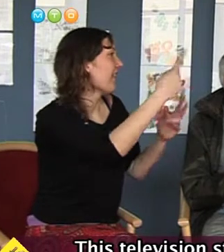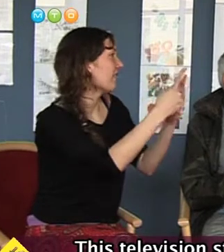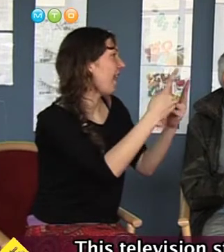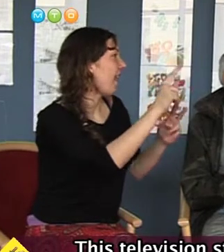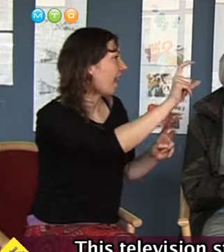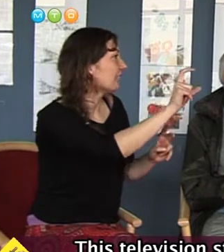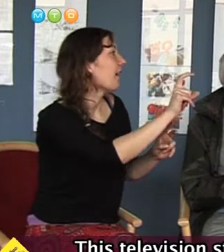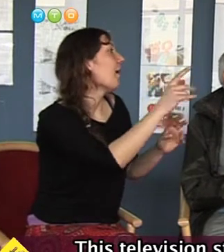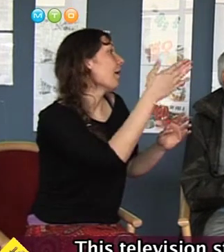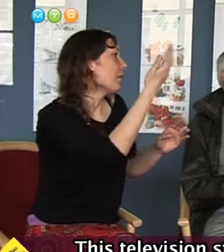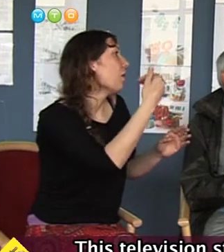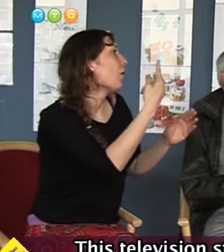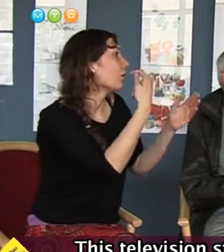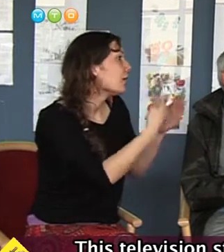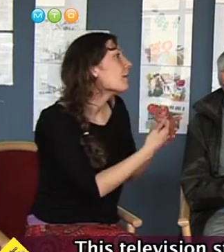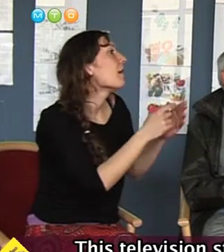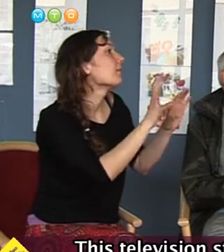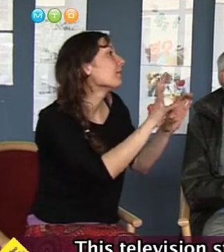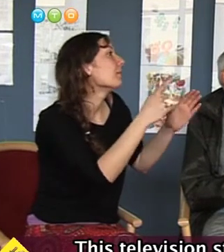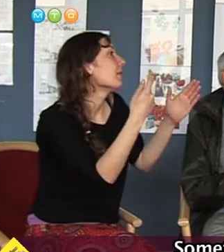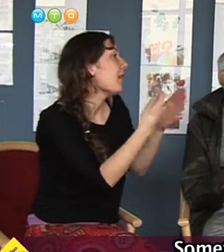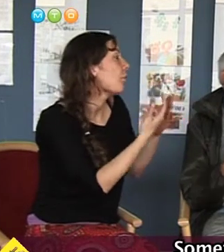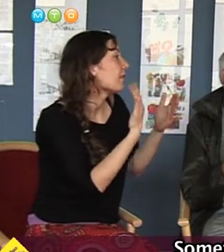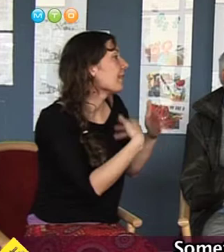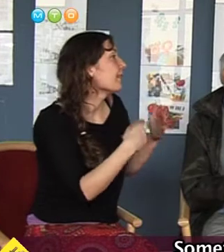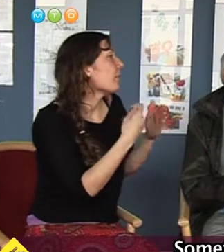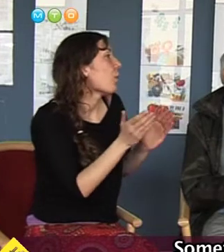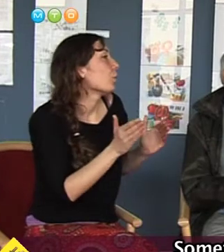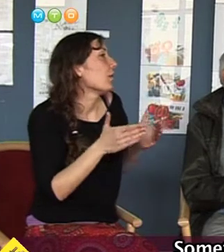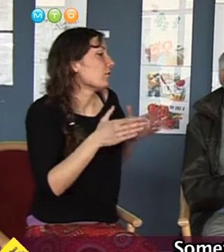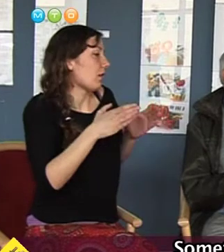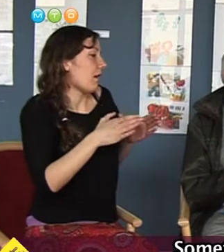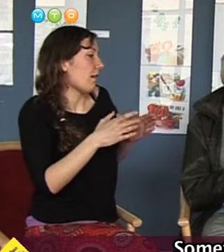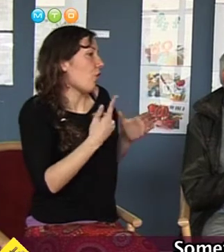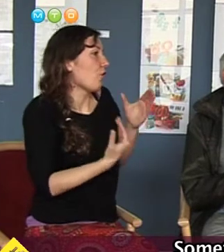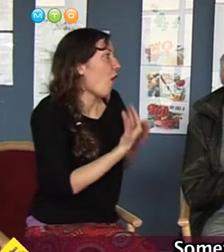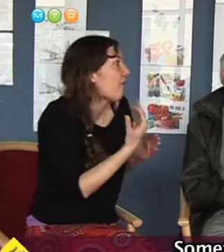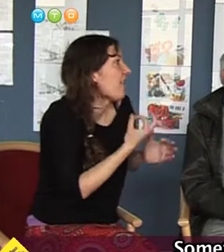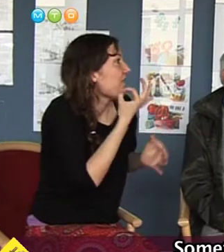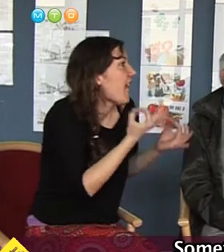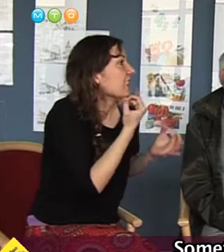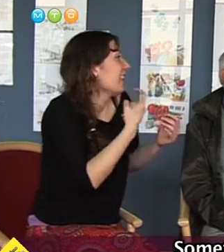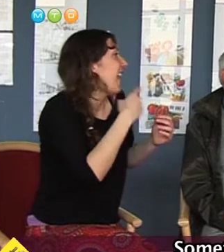very conservative television station, and so I tried to do something which was a little bit